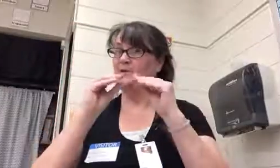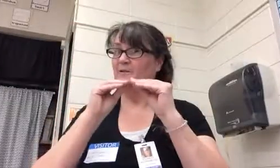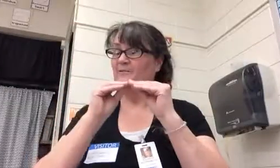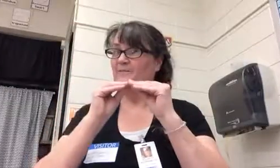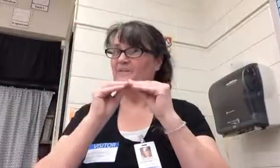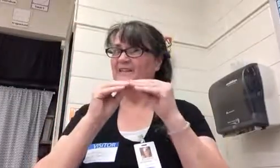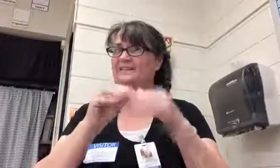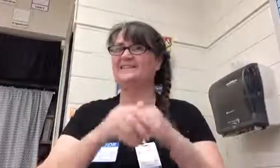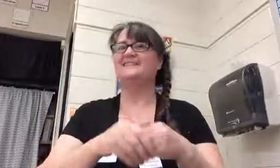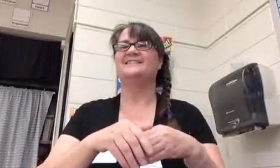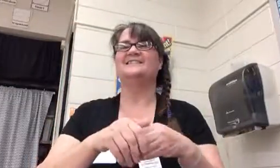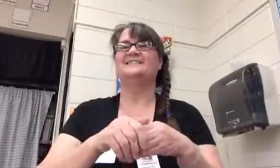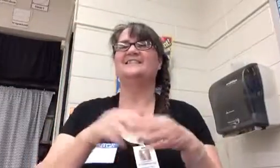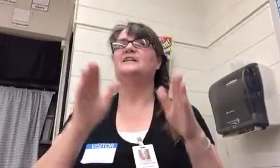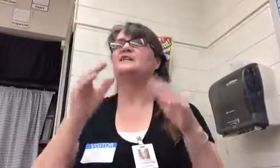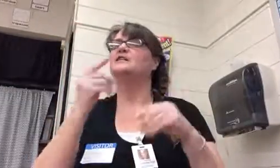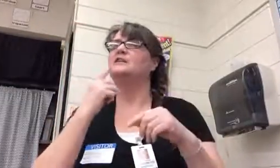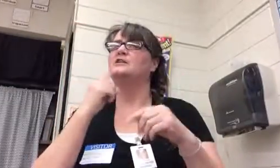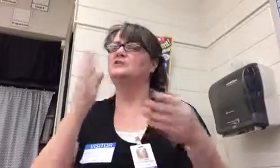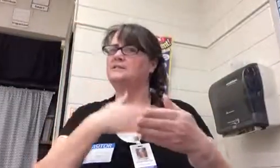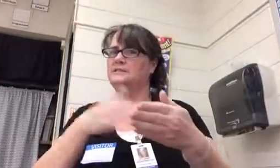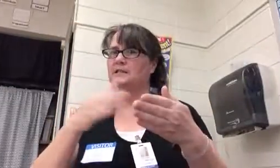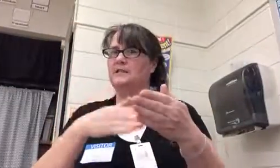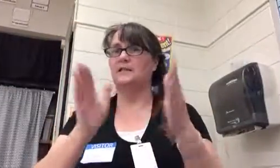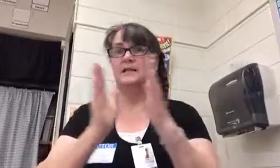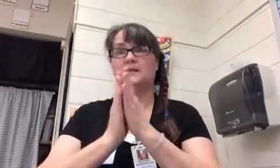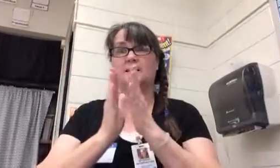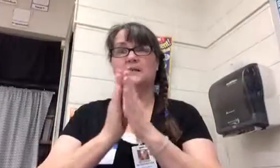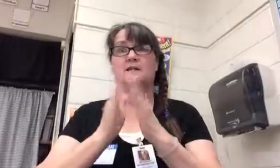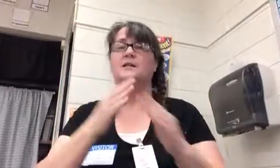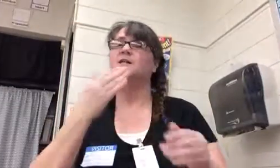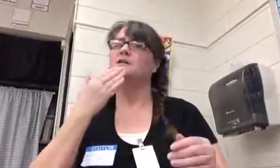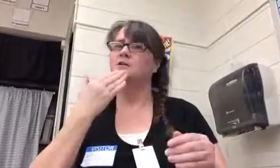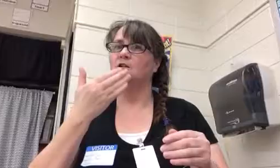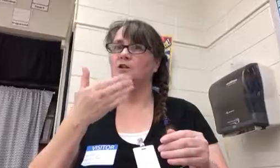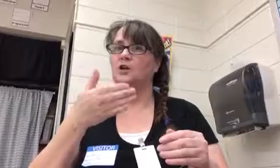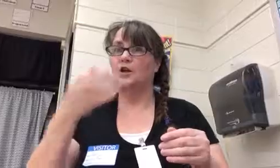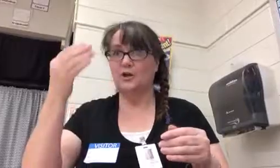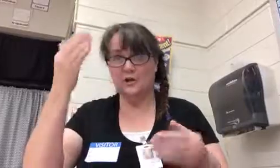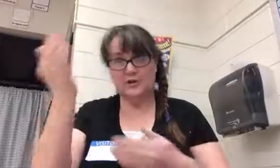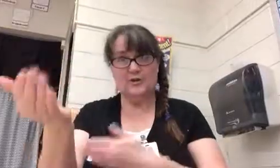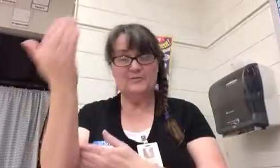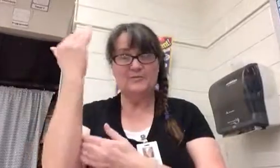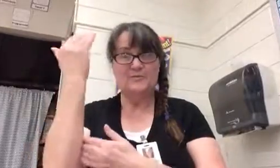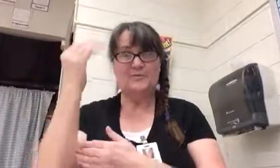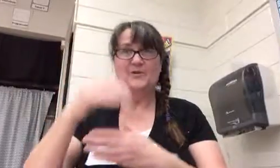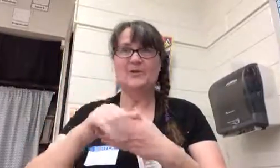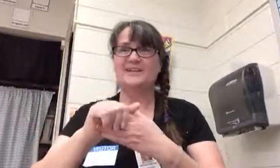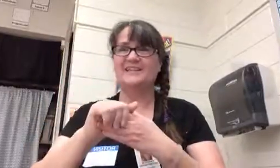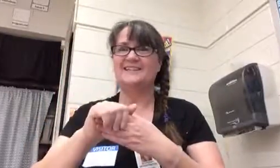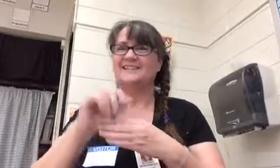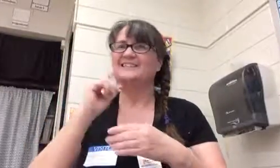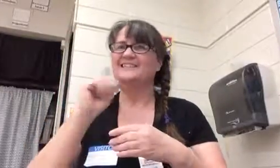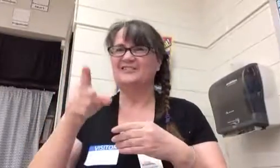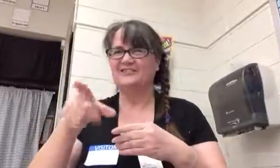Good morning to you. Get up, the sky is blue. We're having fun, we're number one. Good morning to